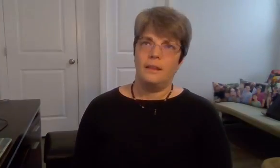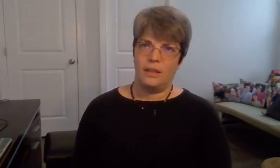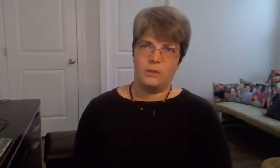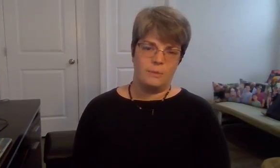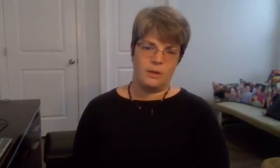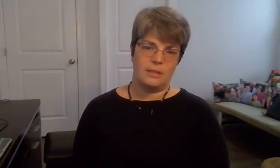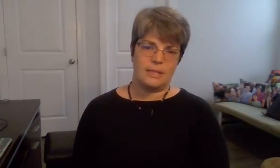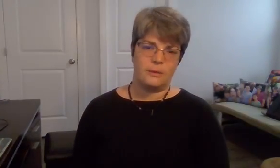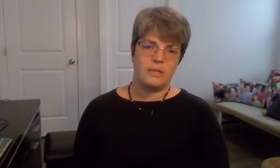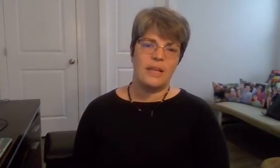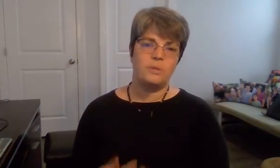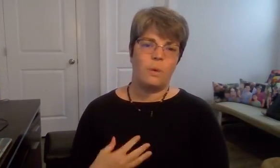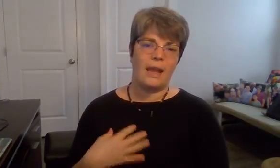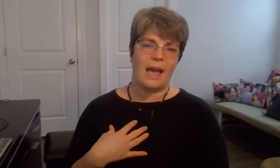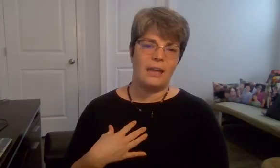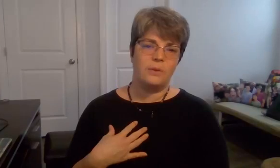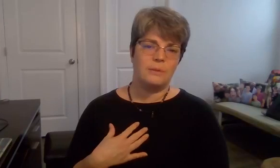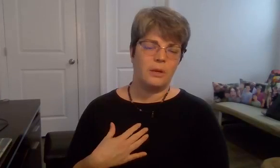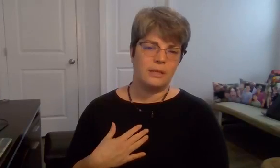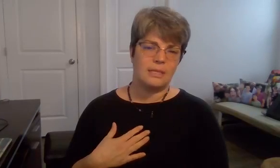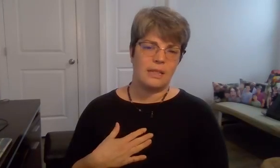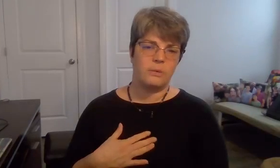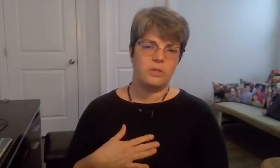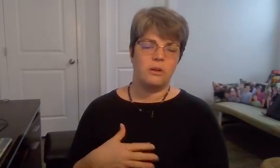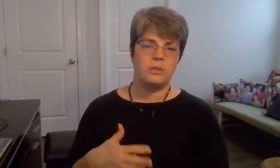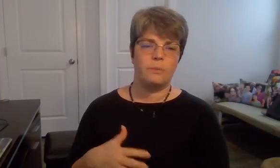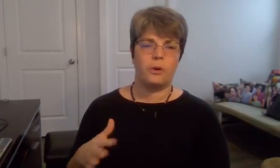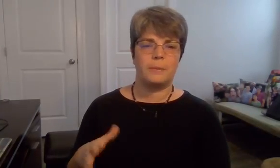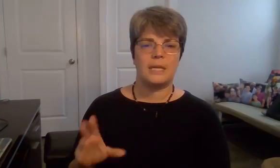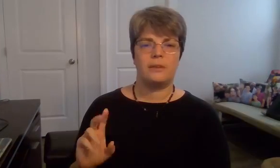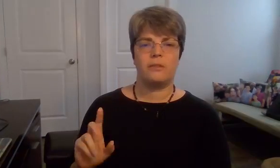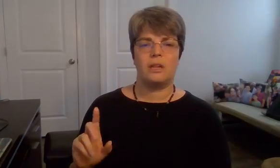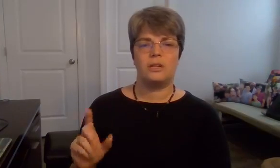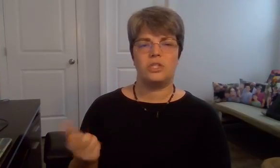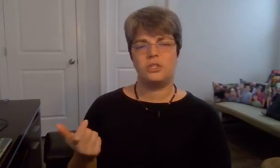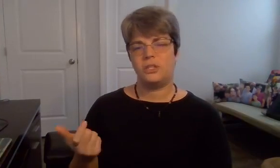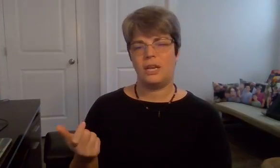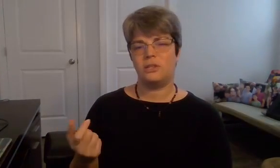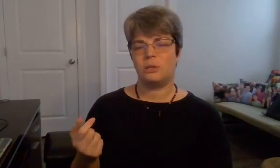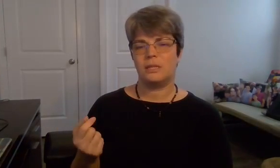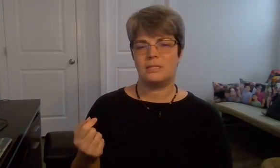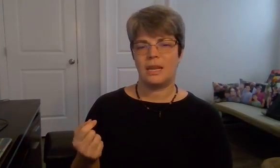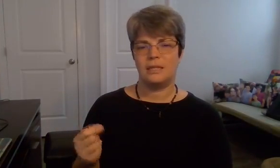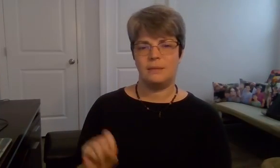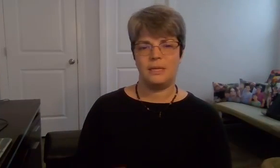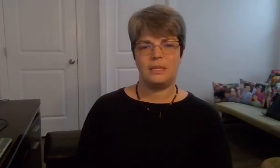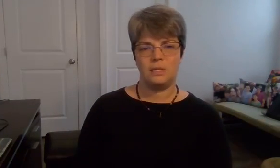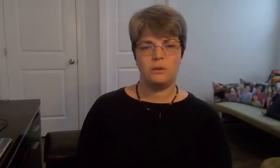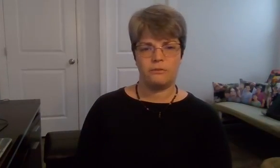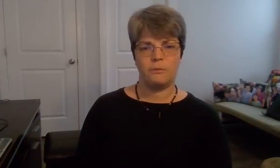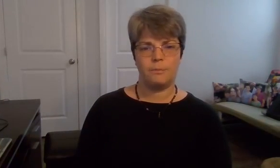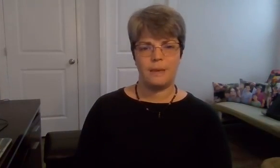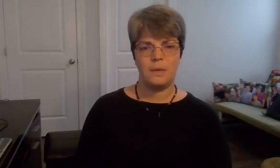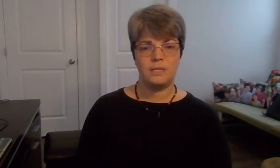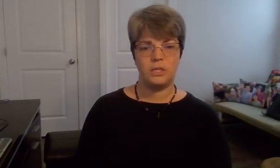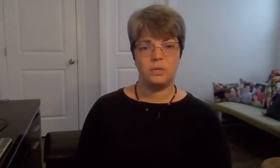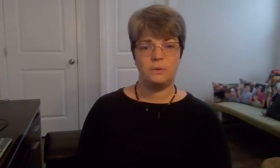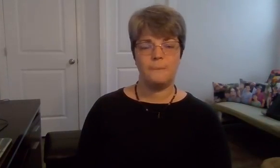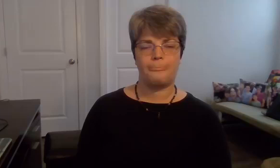that use American Sign Language. And that's why I use American Sign Language. There are some programs out there that change some of the signs to be easier for babies to do.